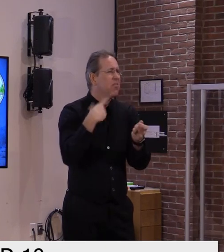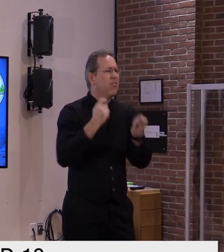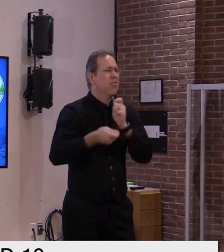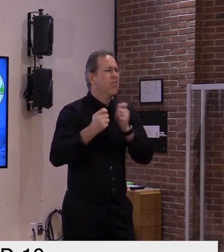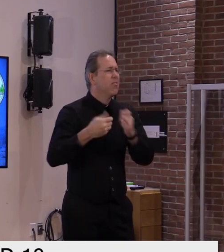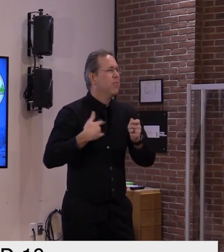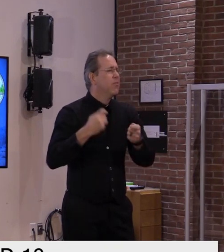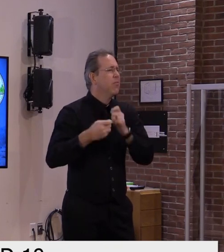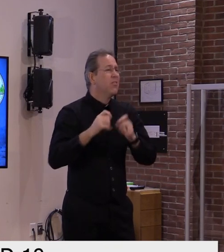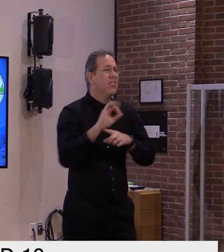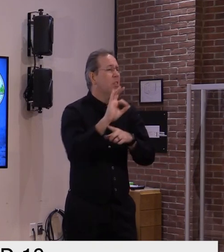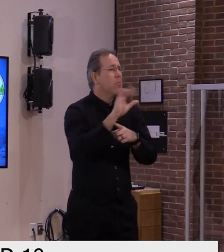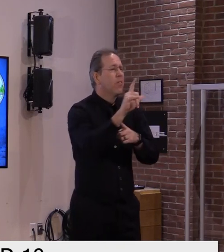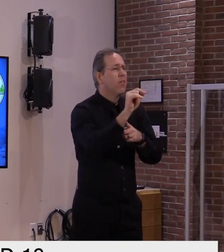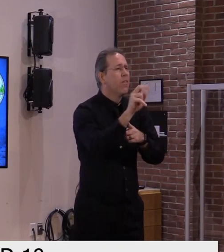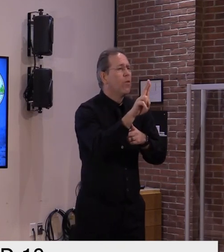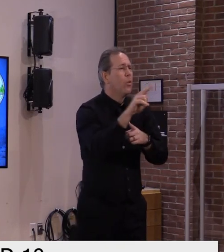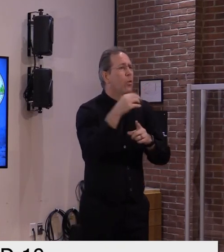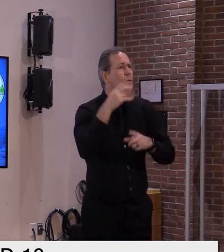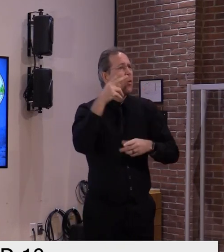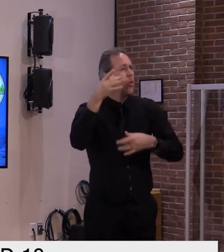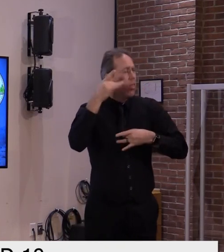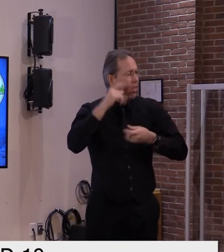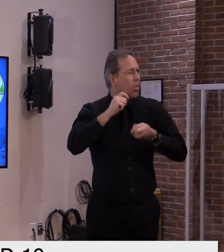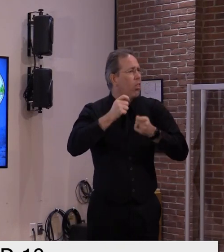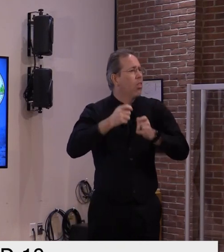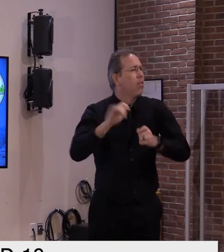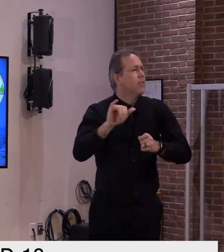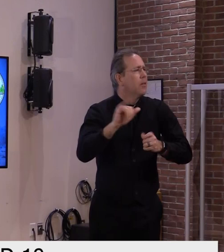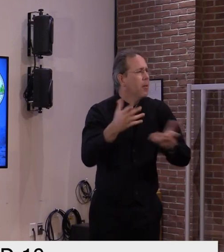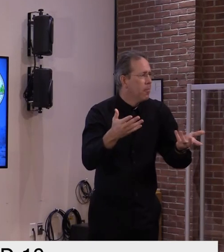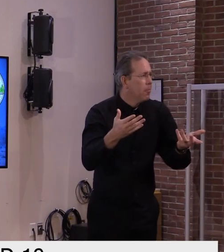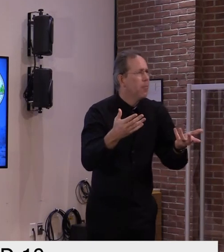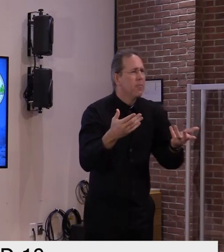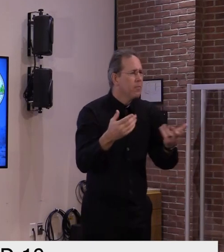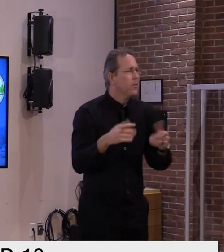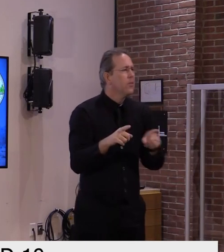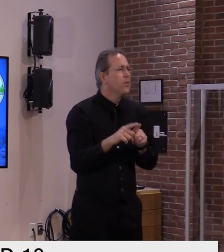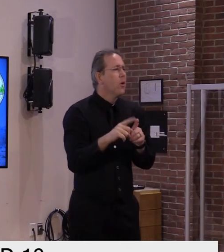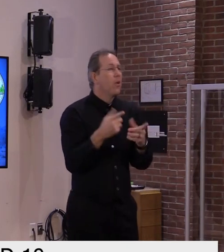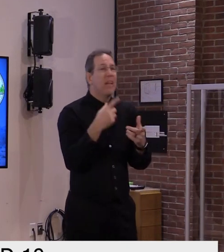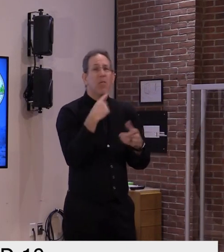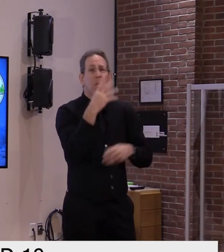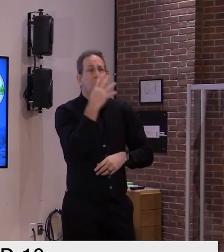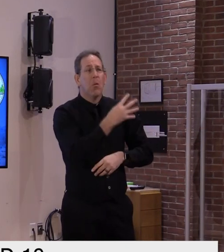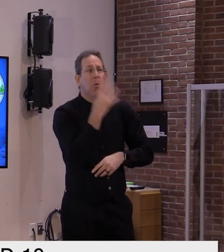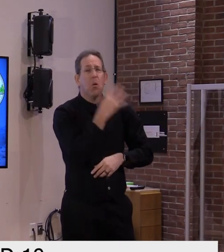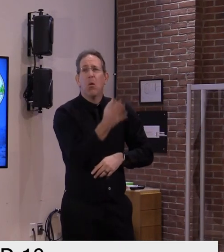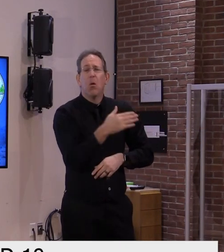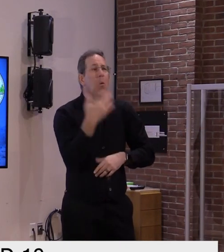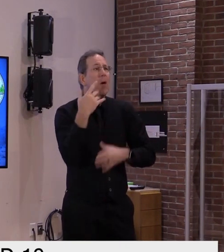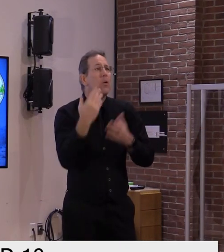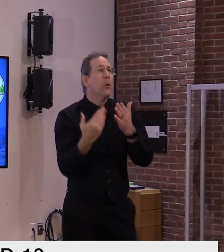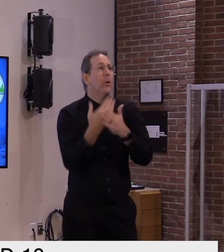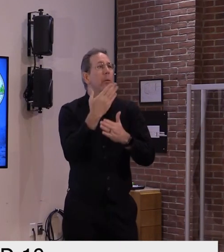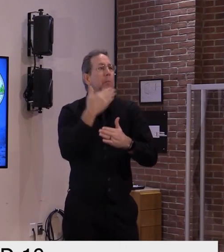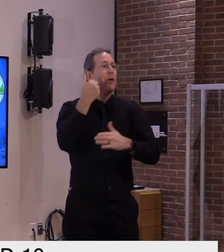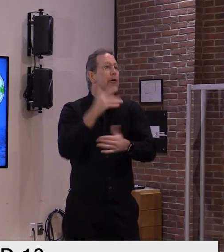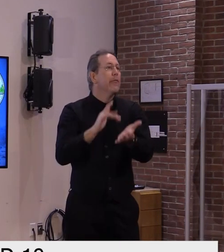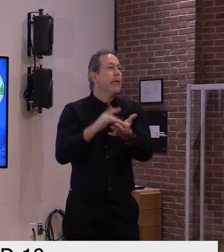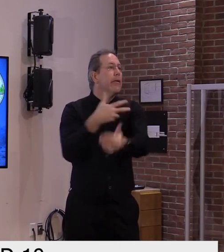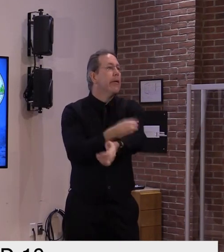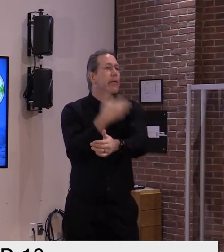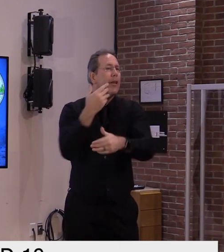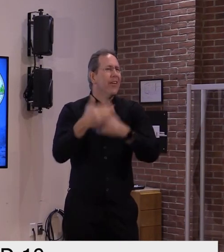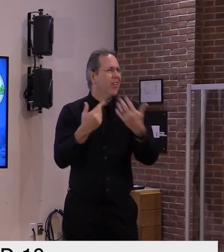that other mutations occur that could become more prevalent. So the faster we can actually suppress